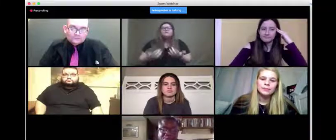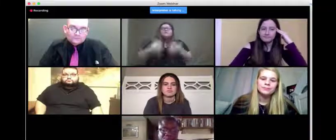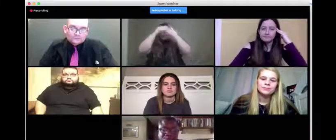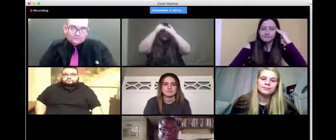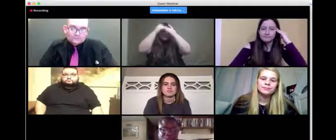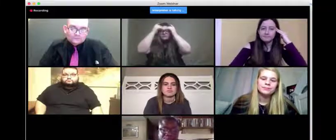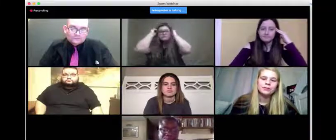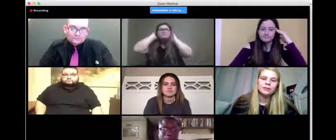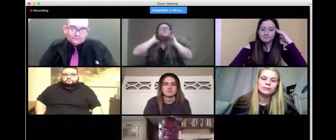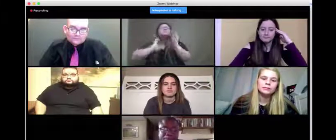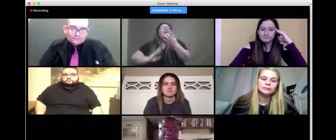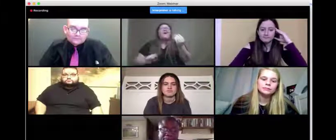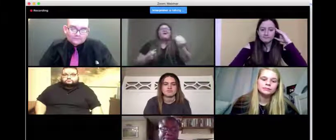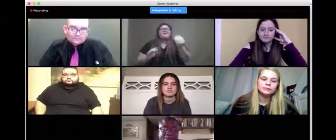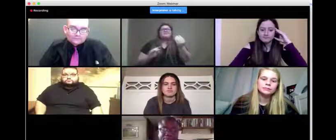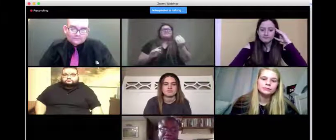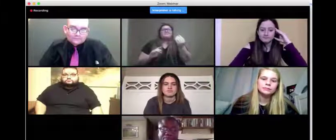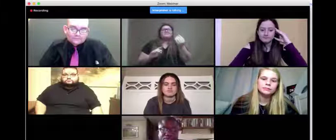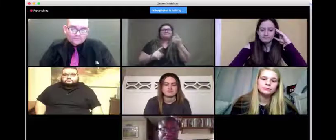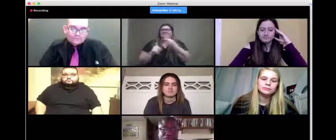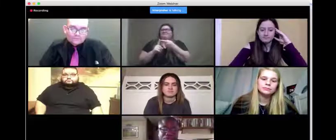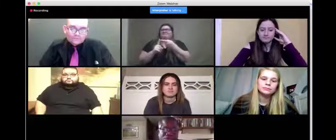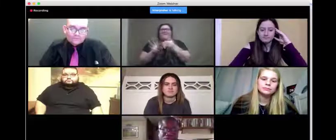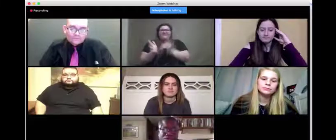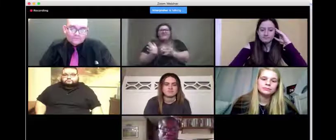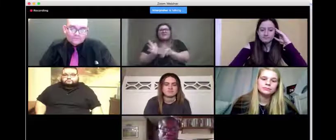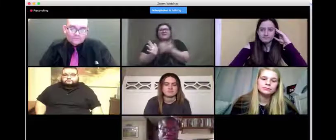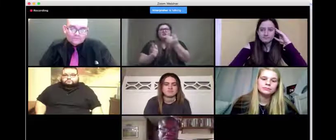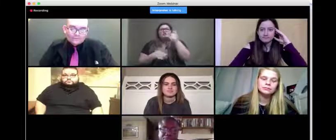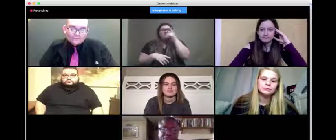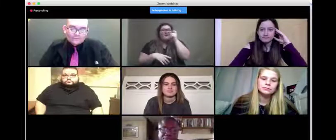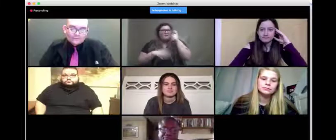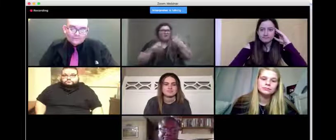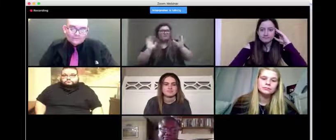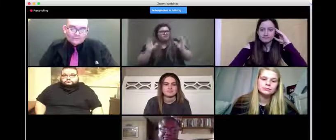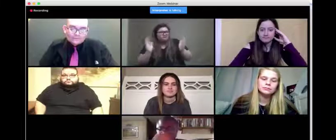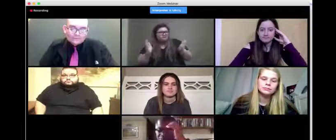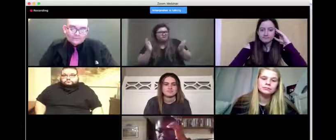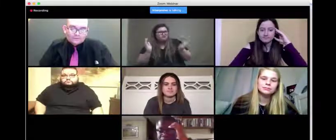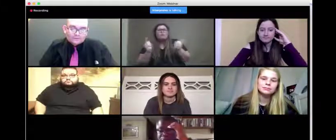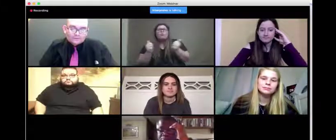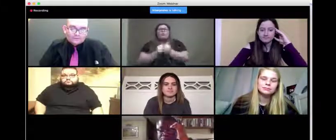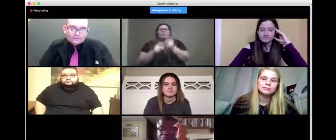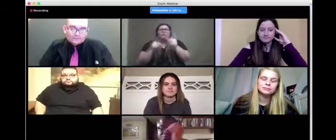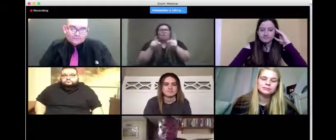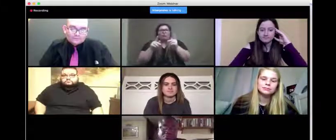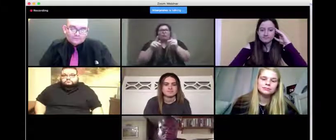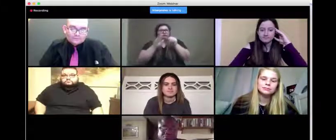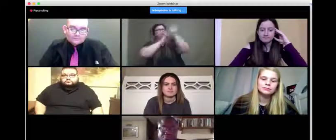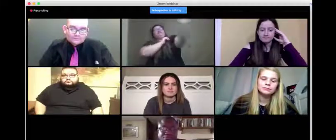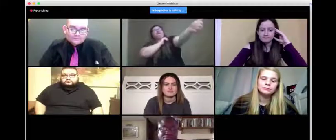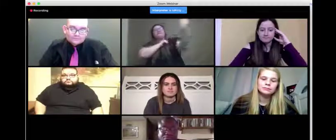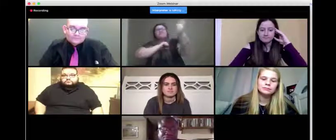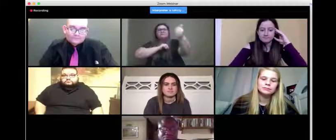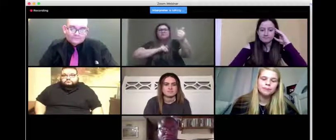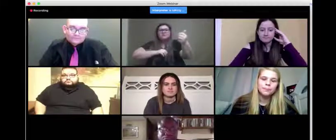it's feeling, because when you're conversing with someone, even when they're far away, or to be